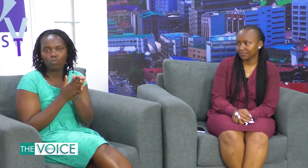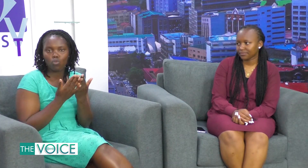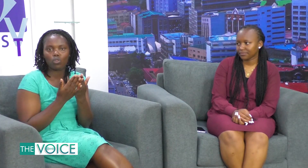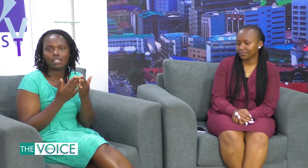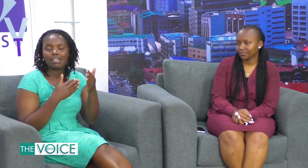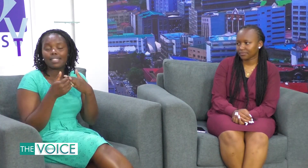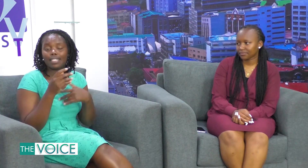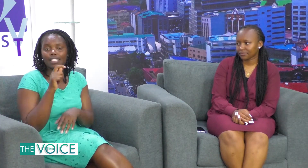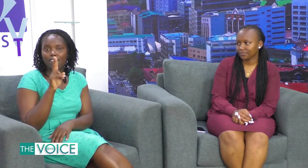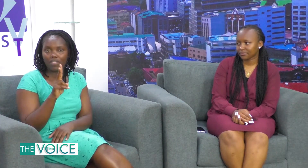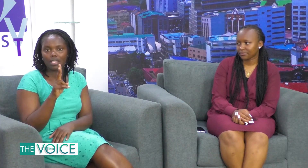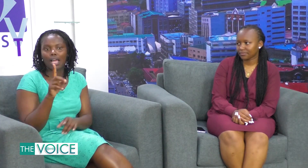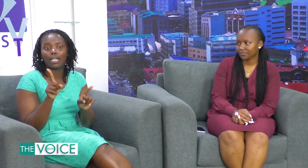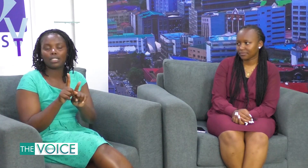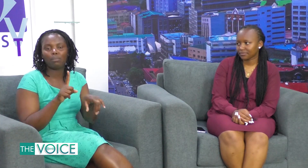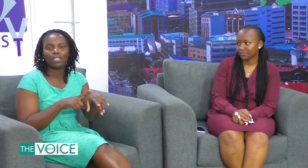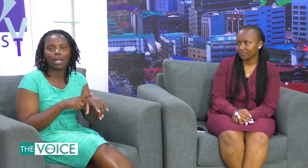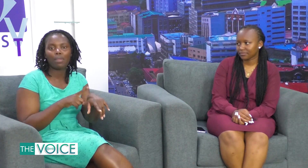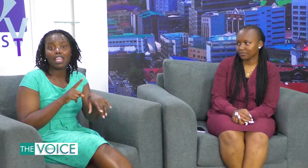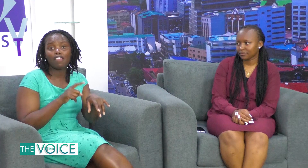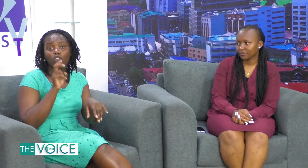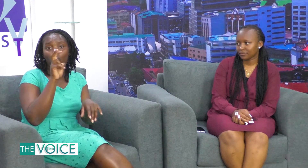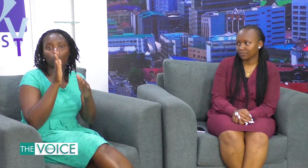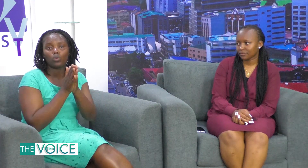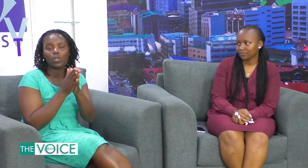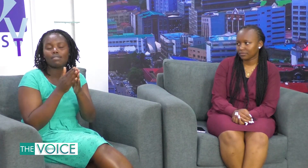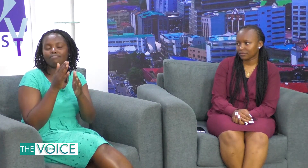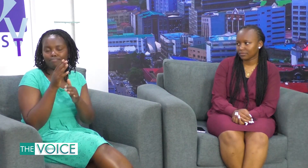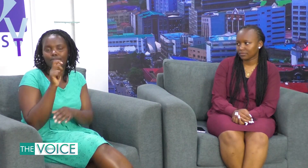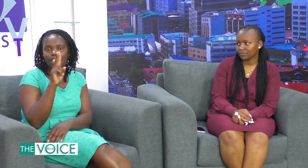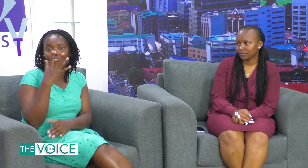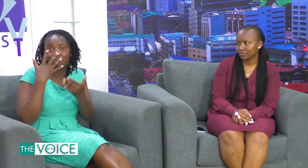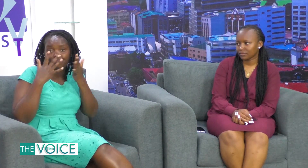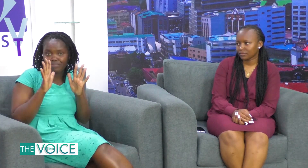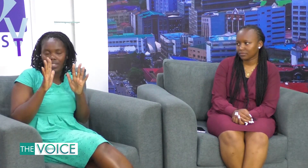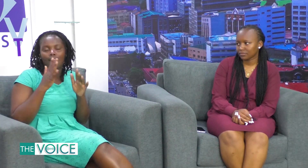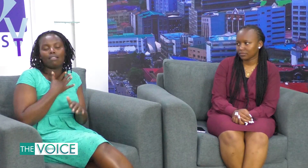social media pages on Instagram, Facebook, at Science TV, and also if you want,